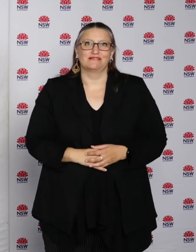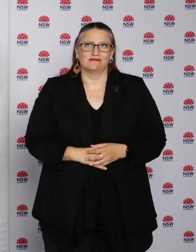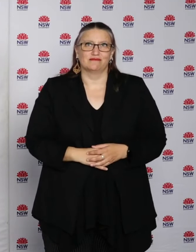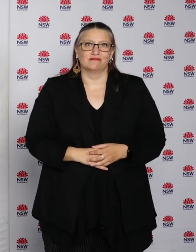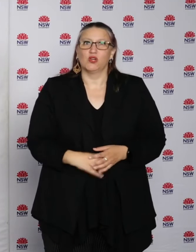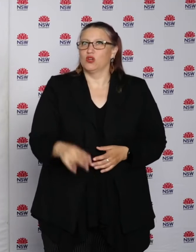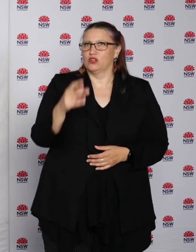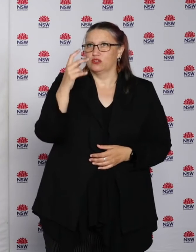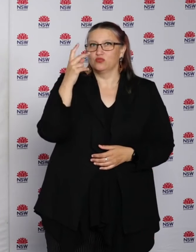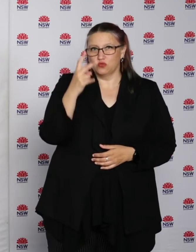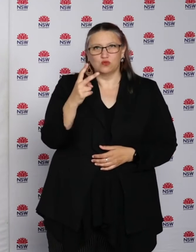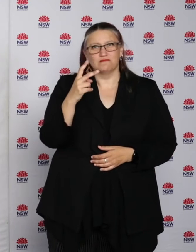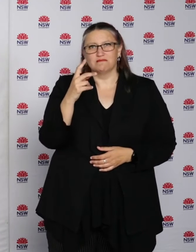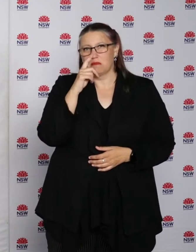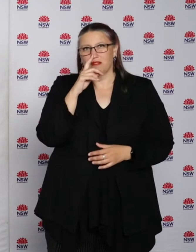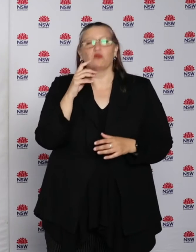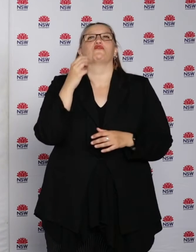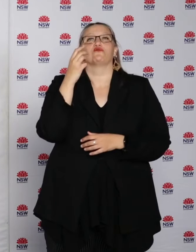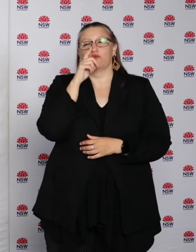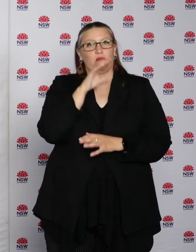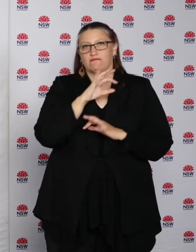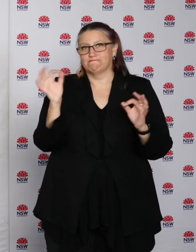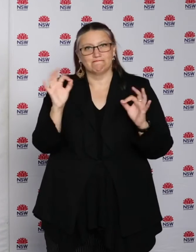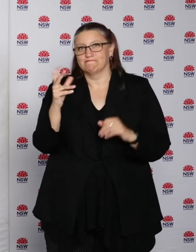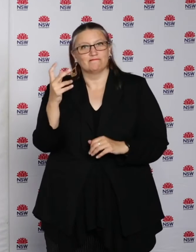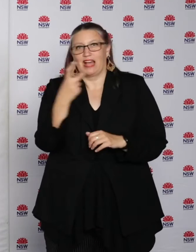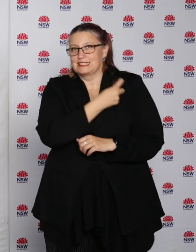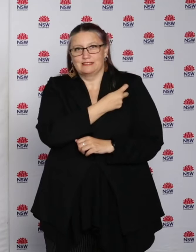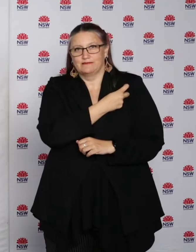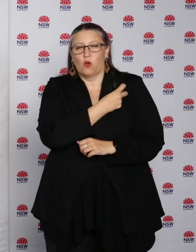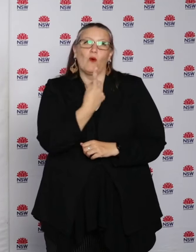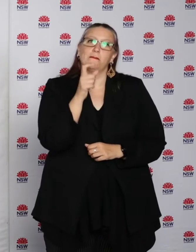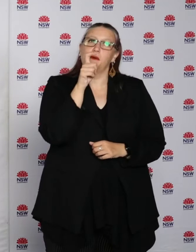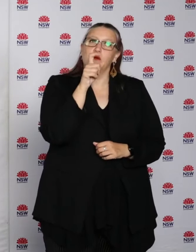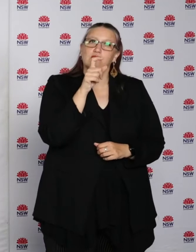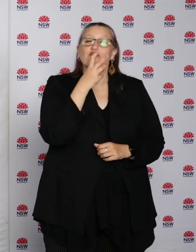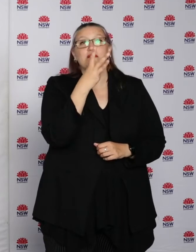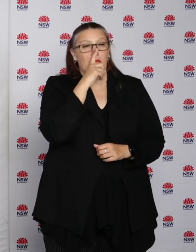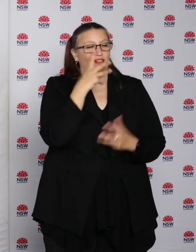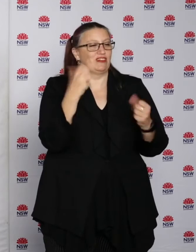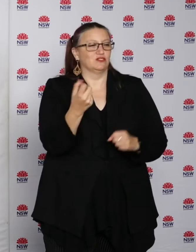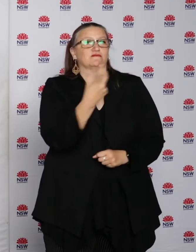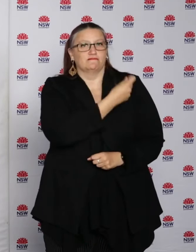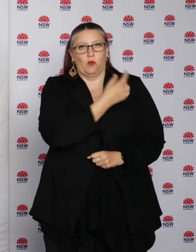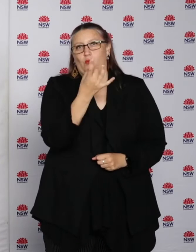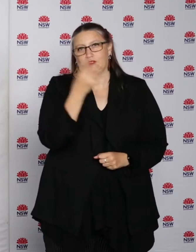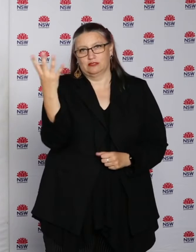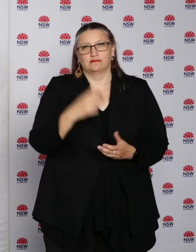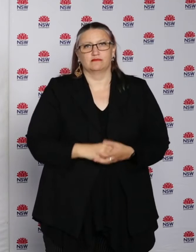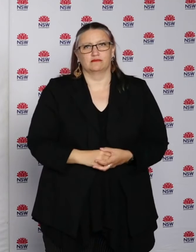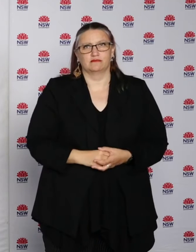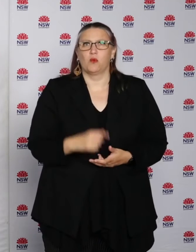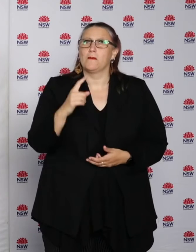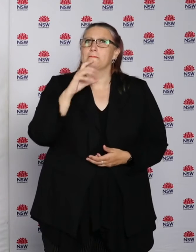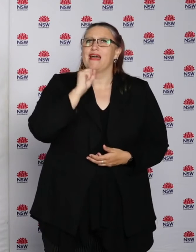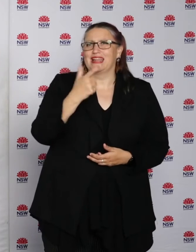had received 1 dose of COVID-19 vaccine. 1 person, a man in his 70s from Western Sydney, acquired his infection overseas.